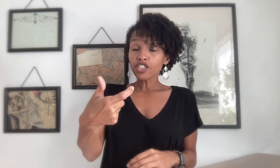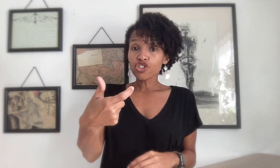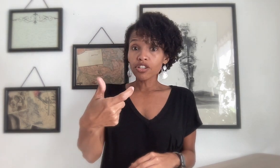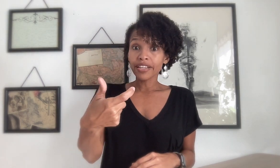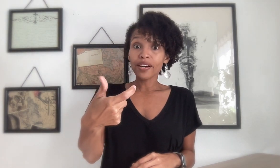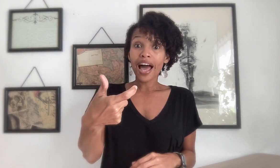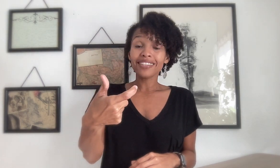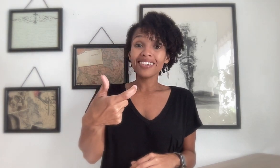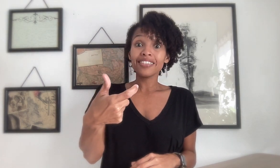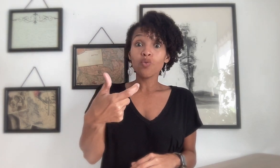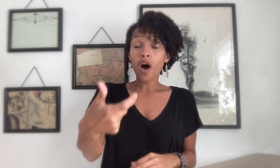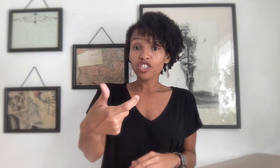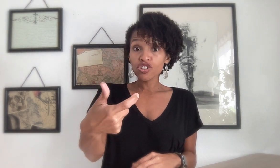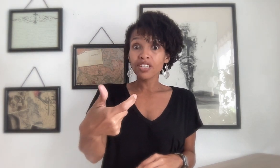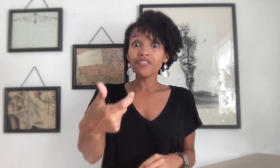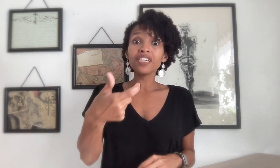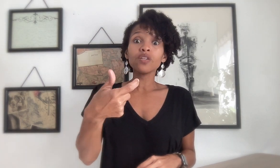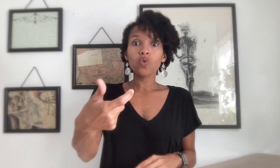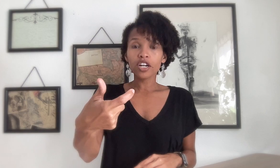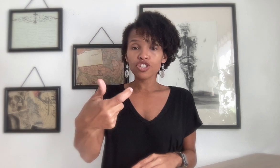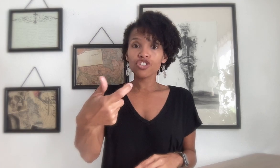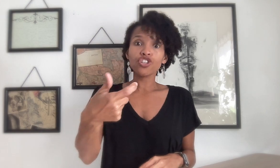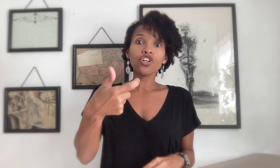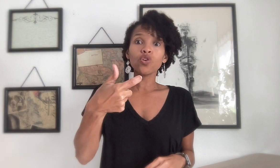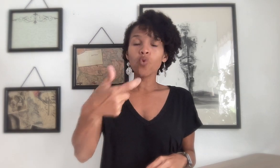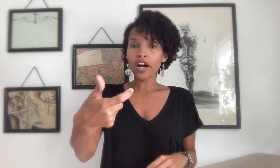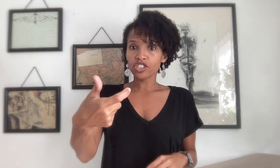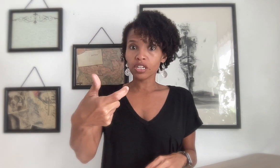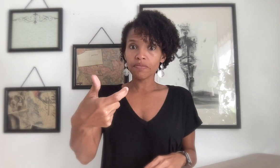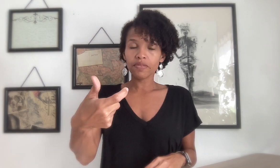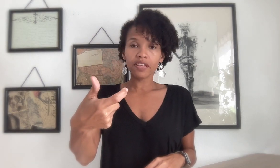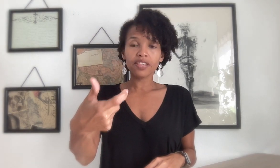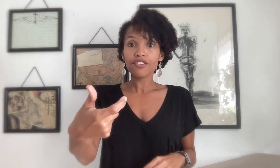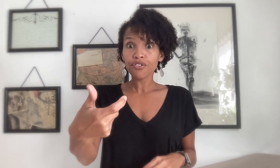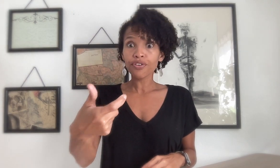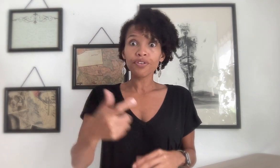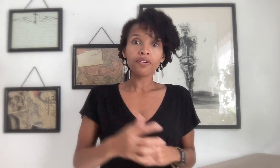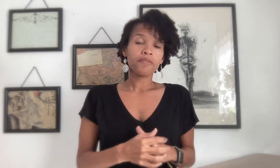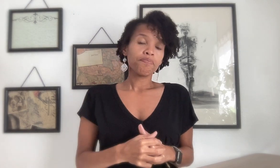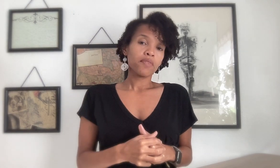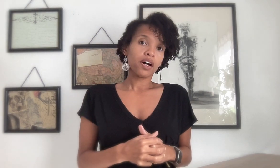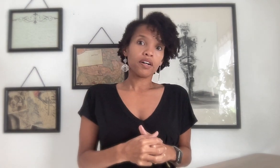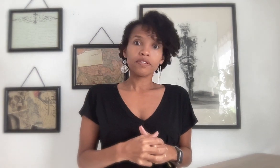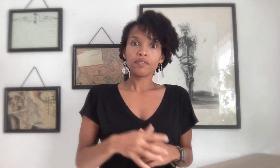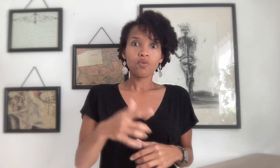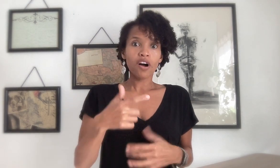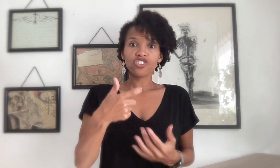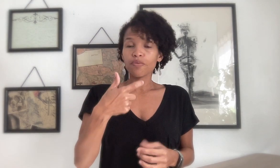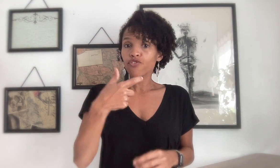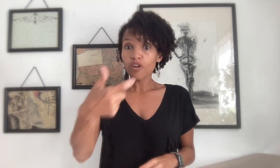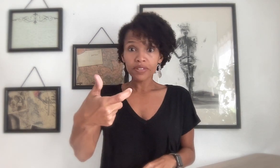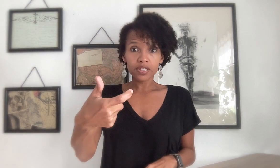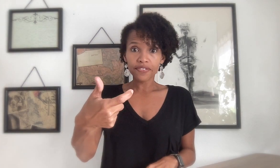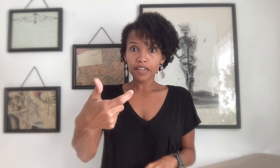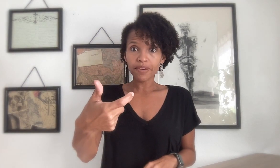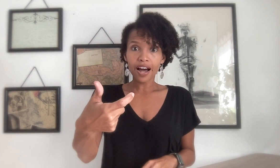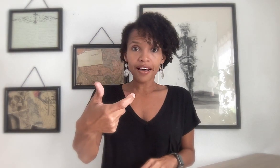watch, like as in watch TV, watch a show, watch some theater, watch a performance of some